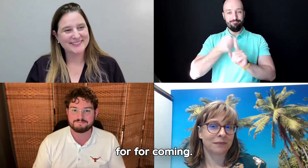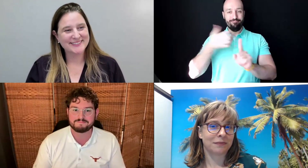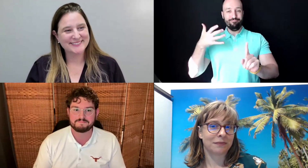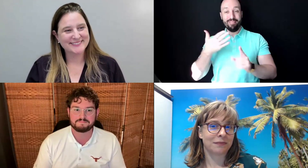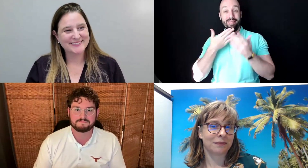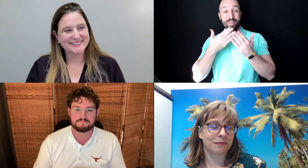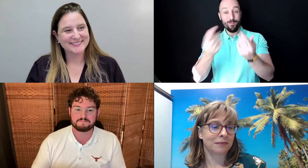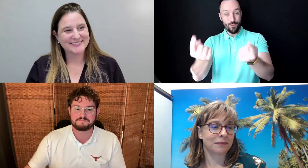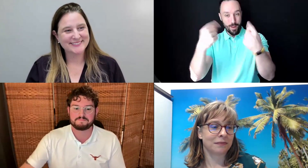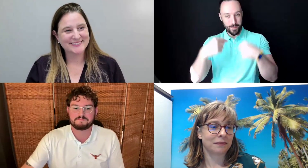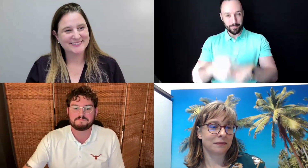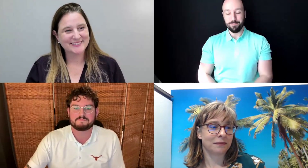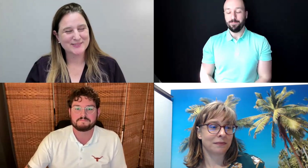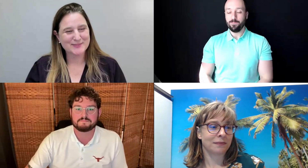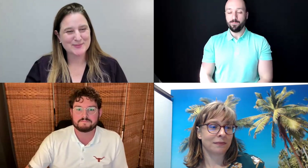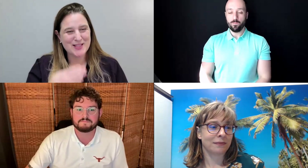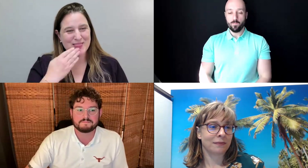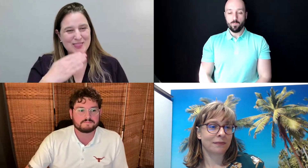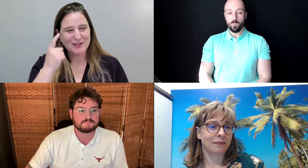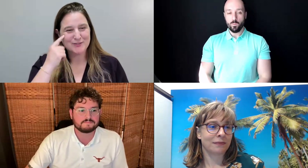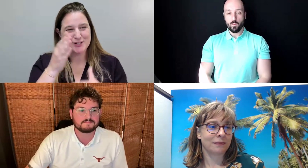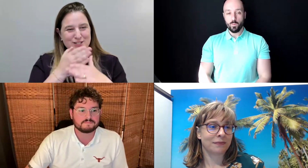coming.